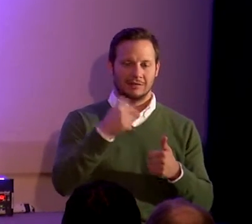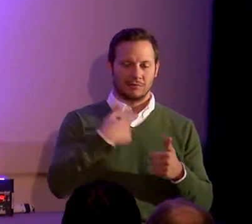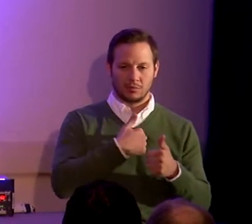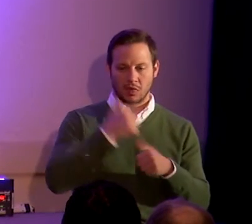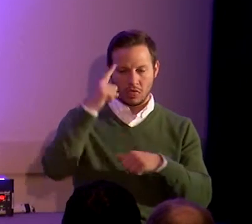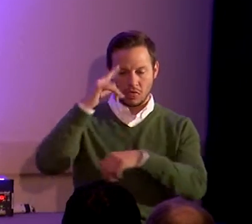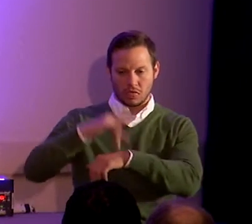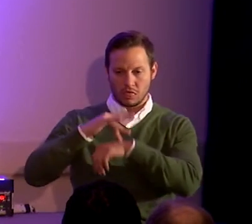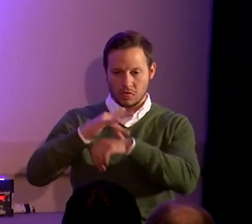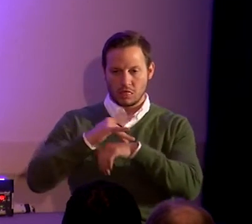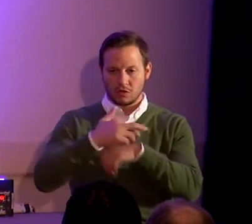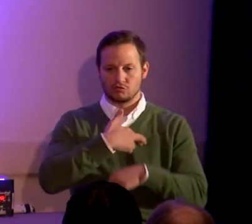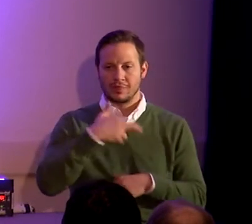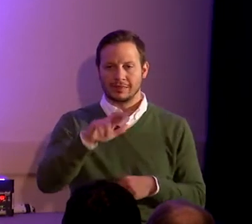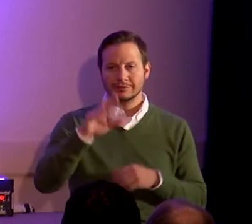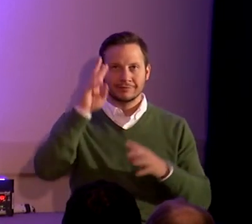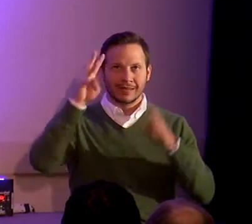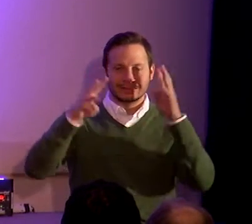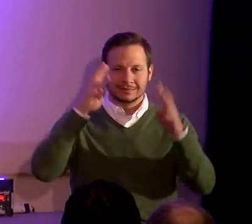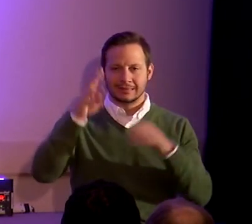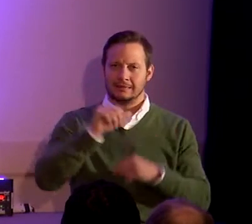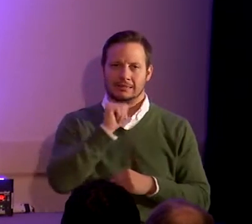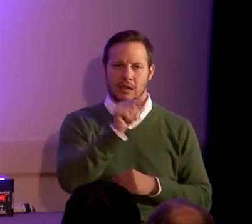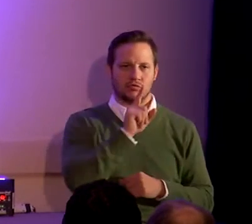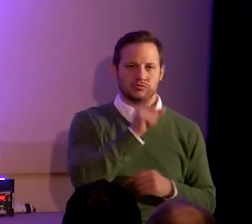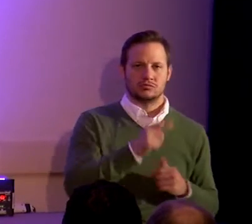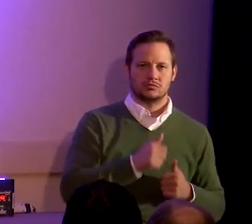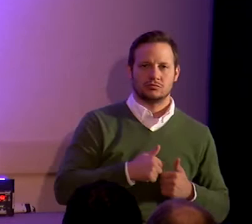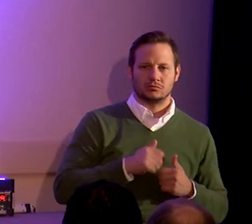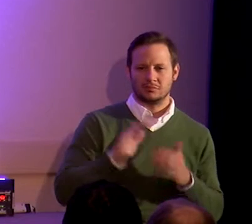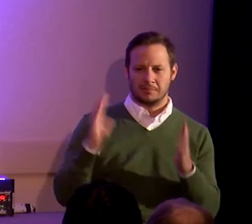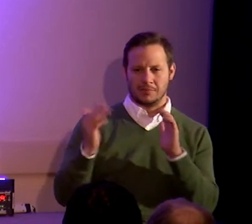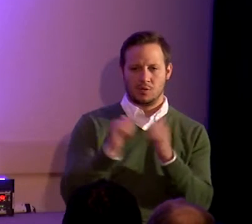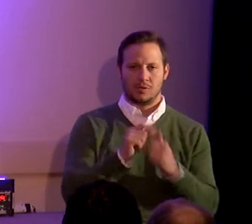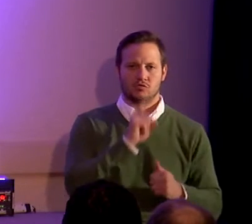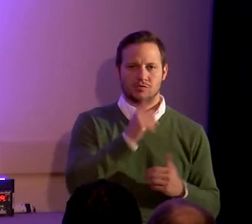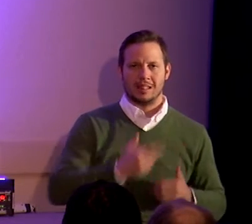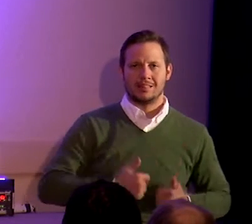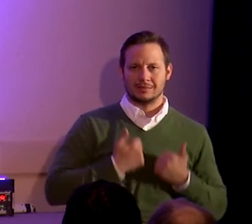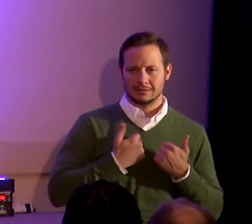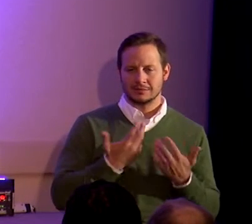fantasy rather than reality as we can best understand it.